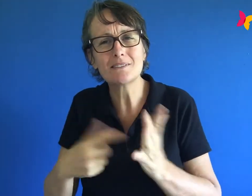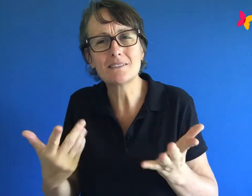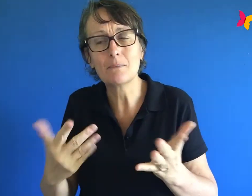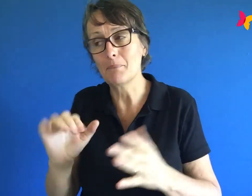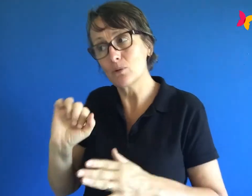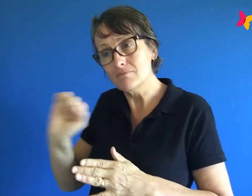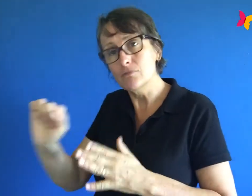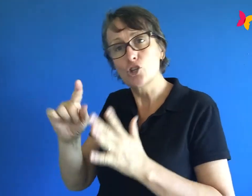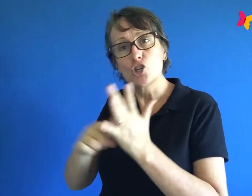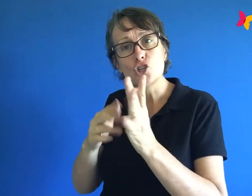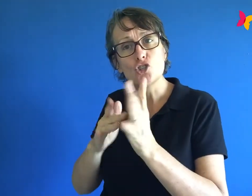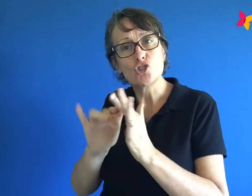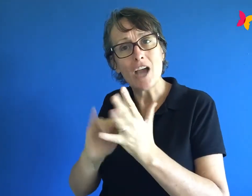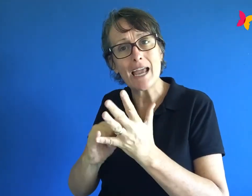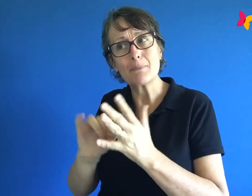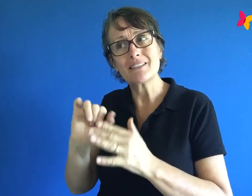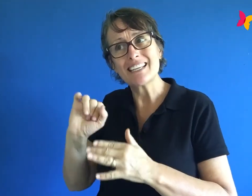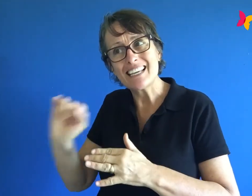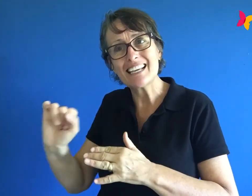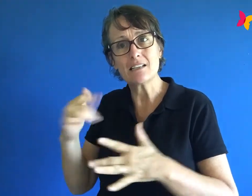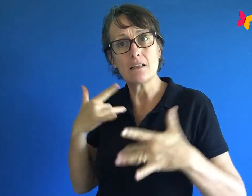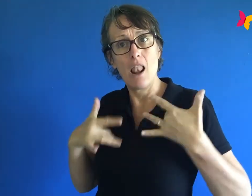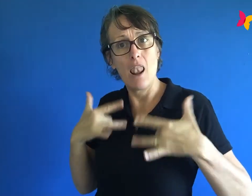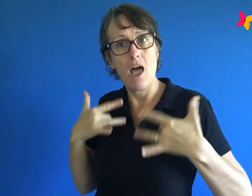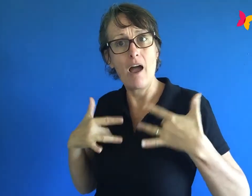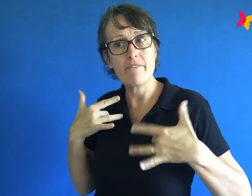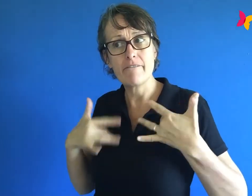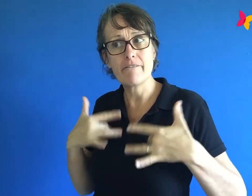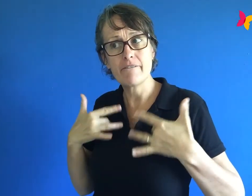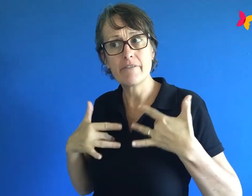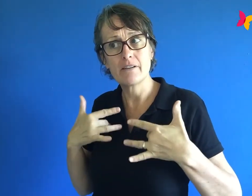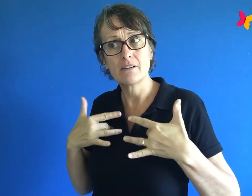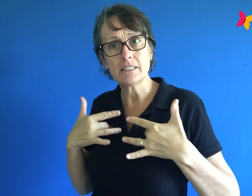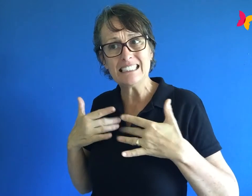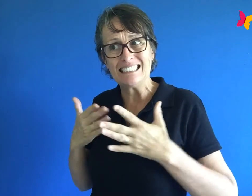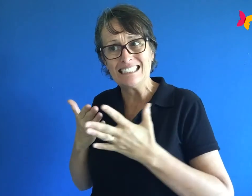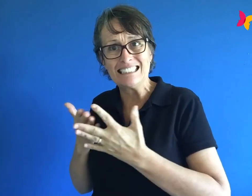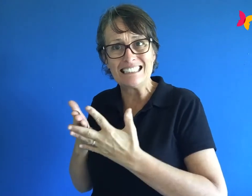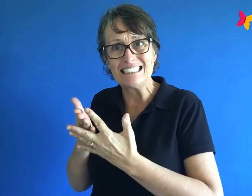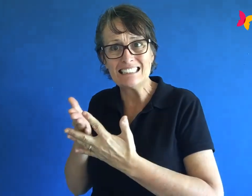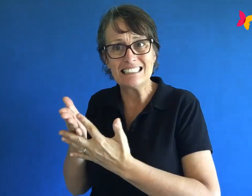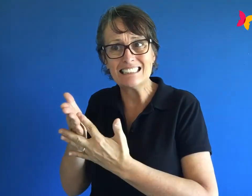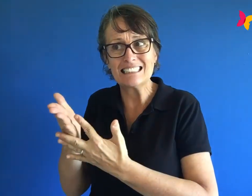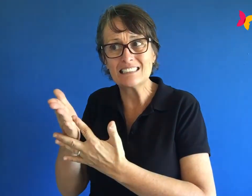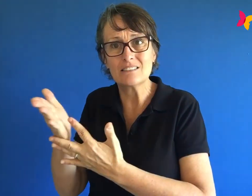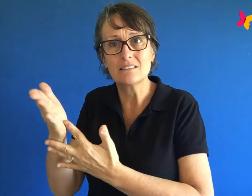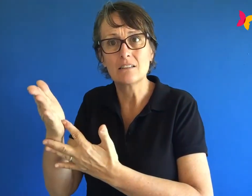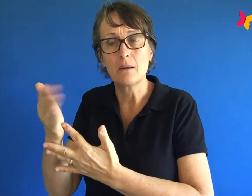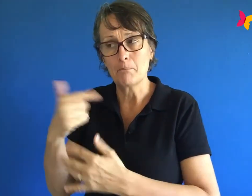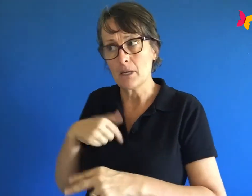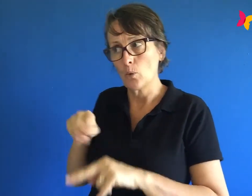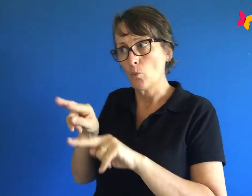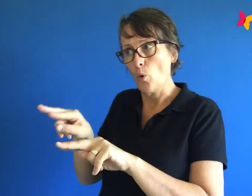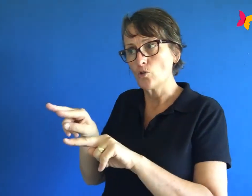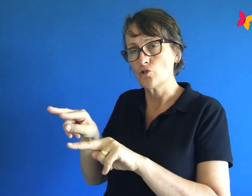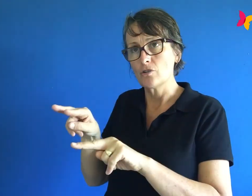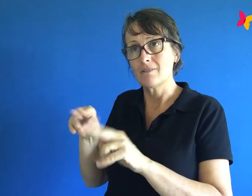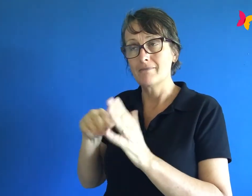has also been incredibly enlightening. I feel incredibly, now I'm going to cry. I